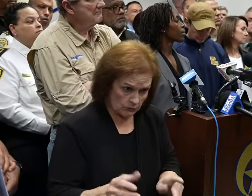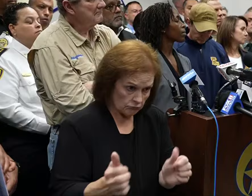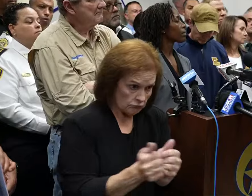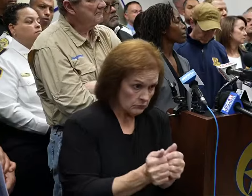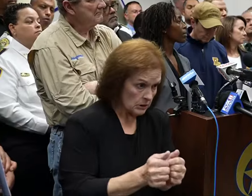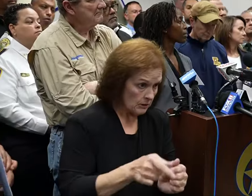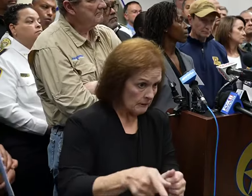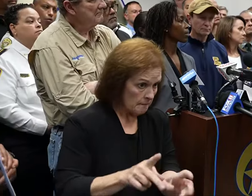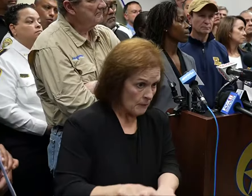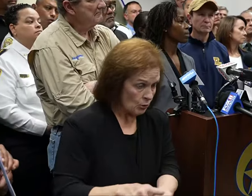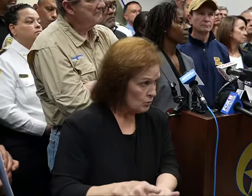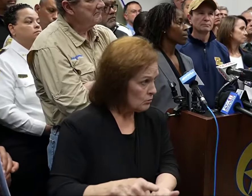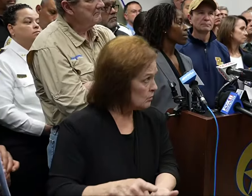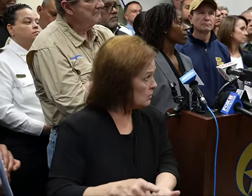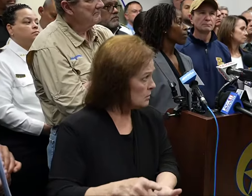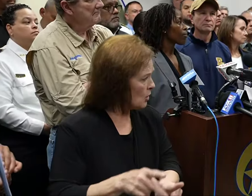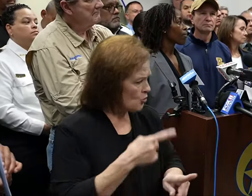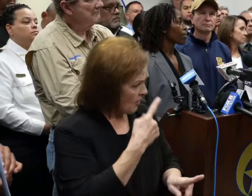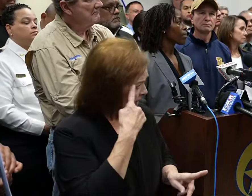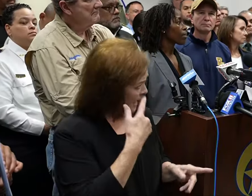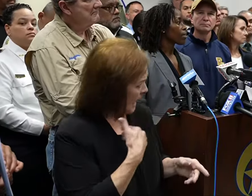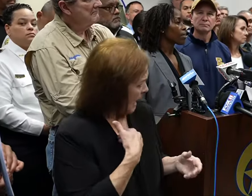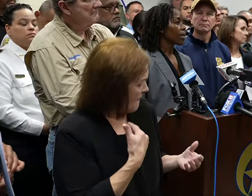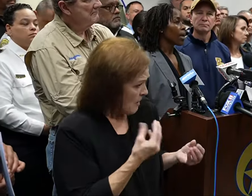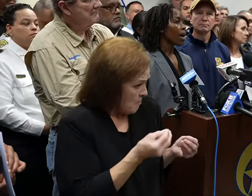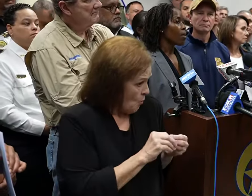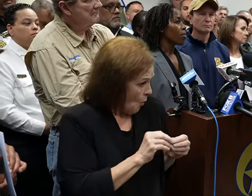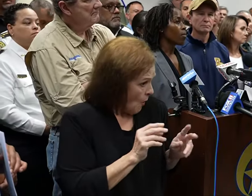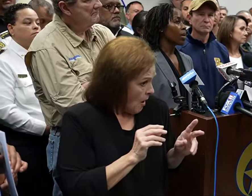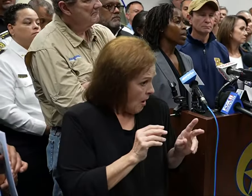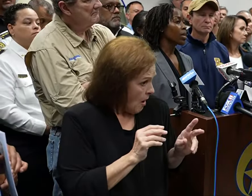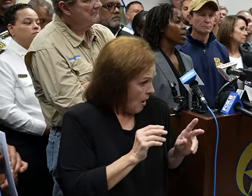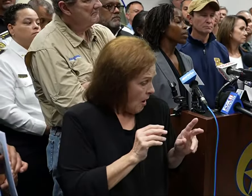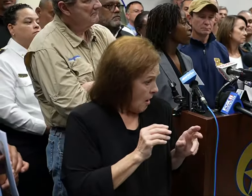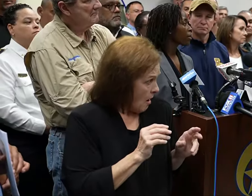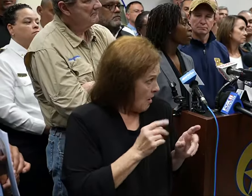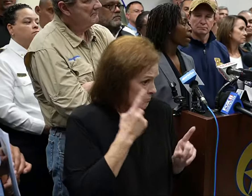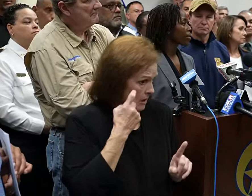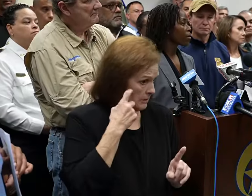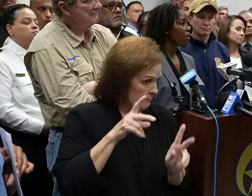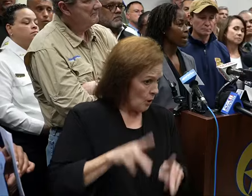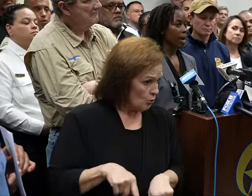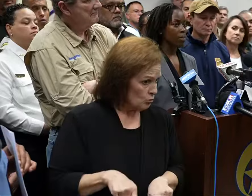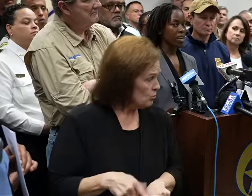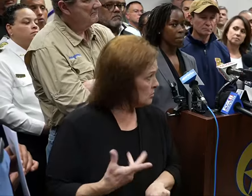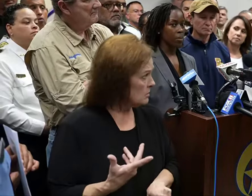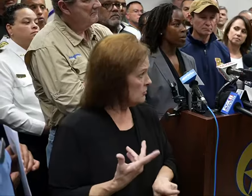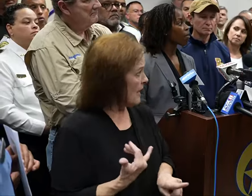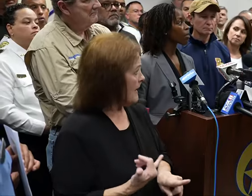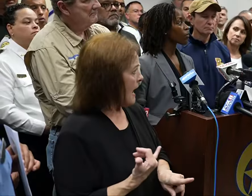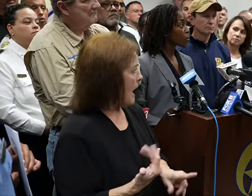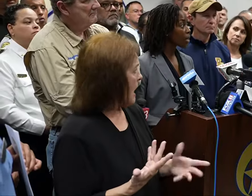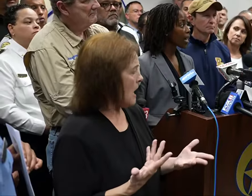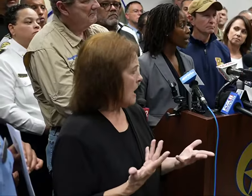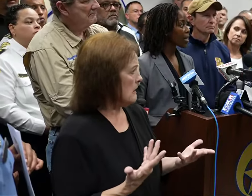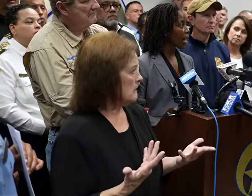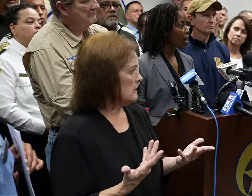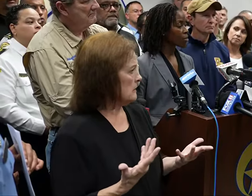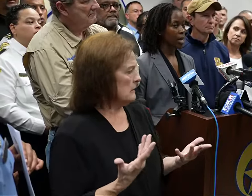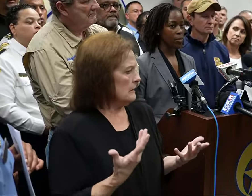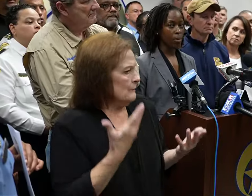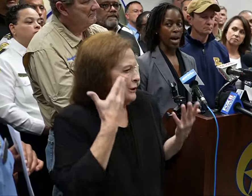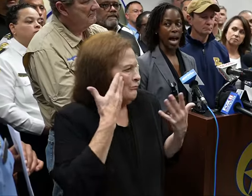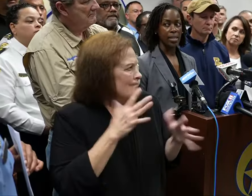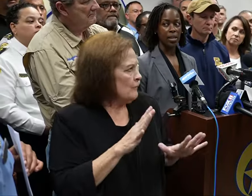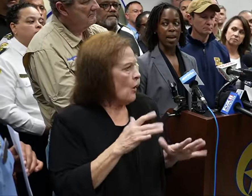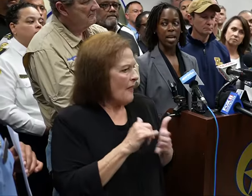About how many more suspects are you guys looking into at this point? It's a range of suspects. Right now with the FBI, we do not want to rule anything out.